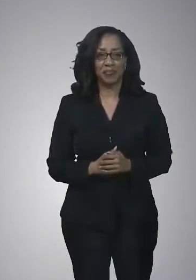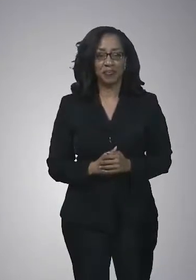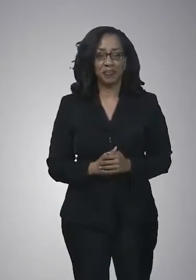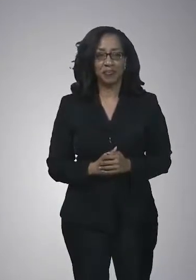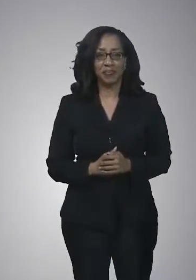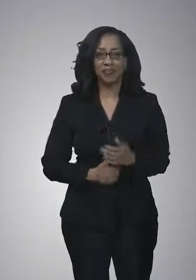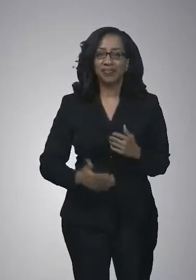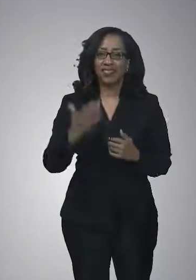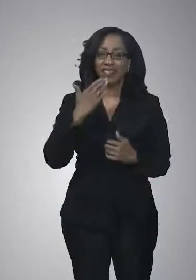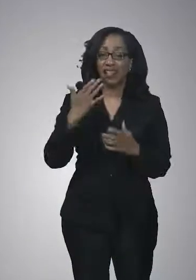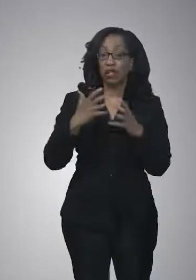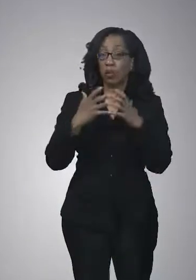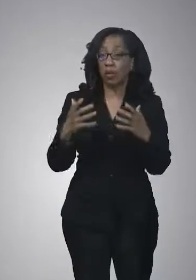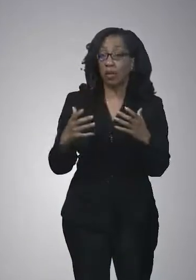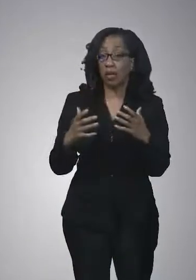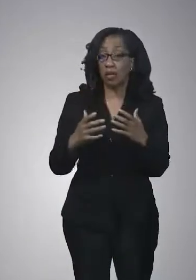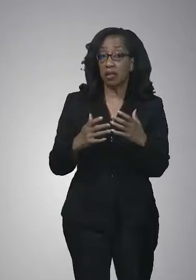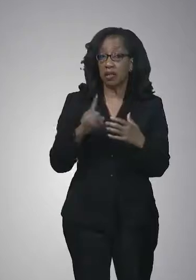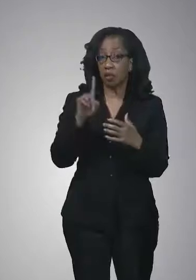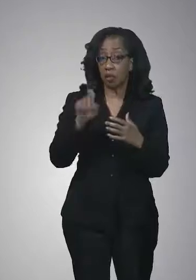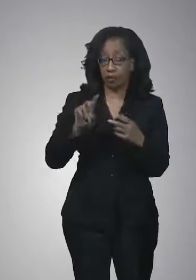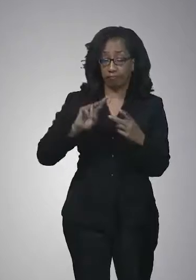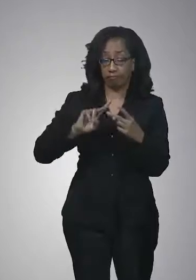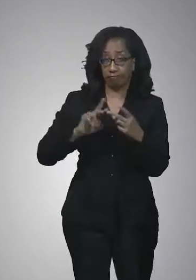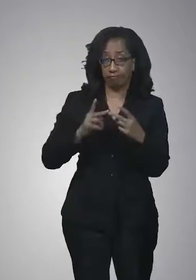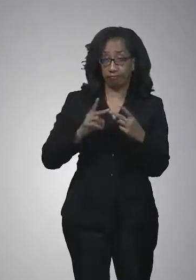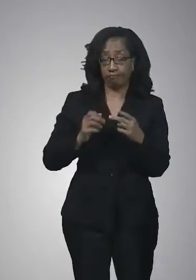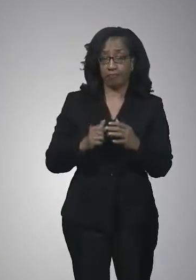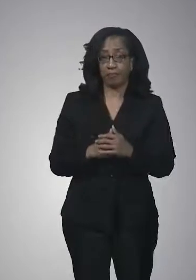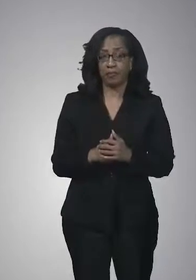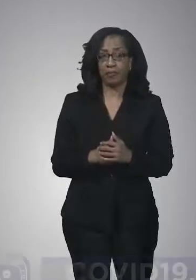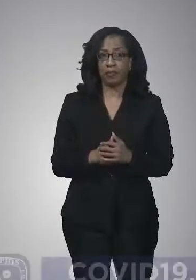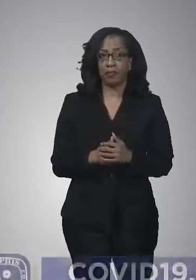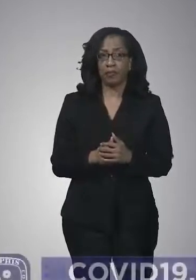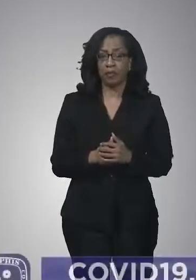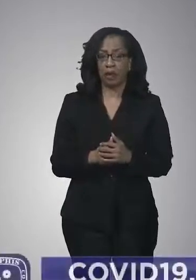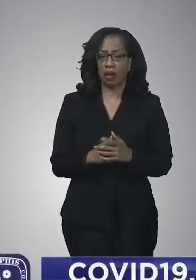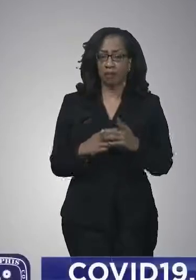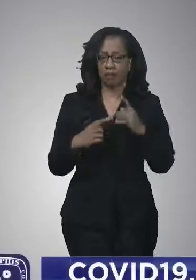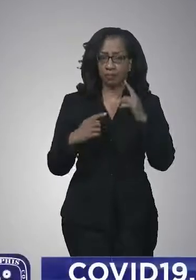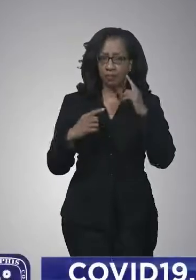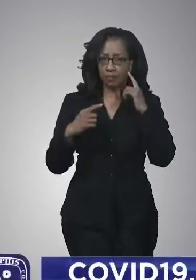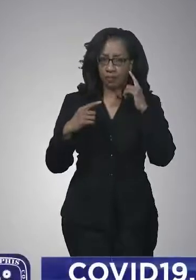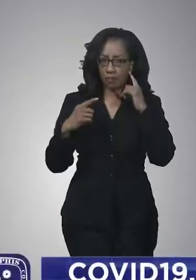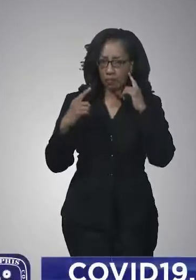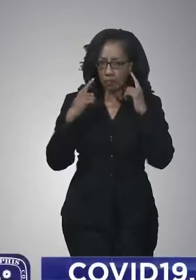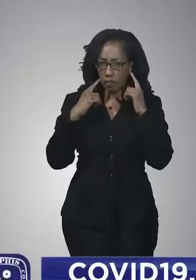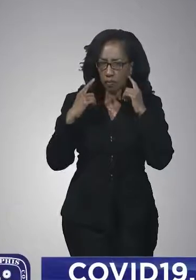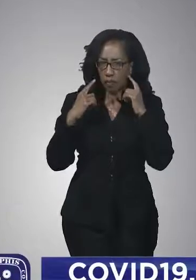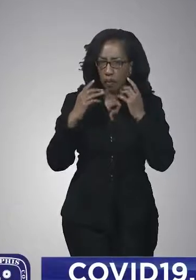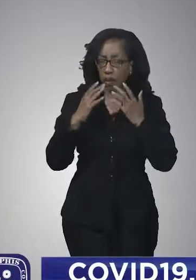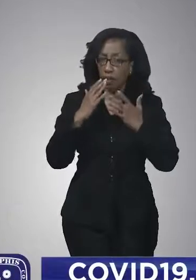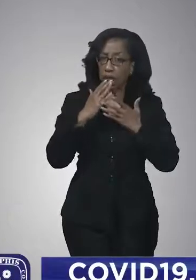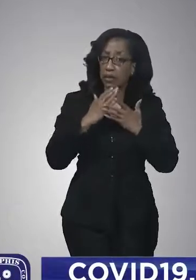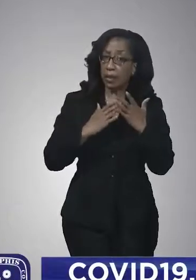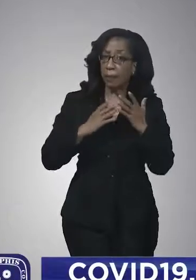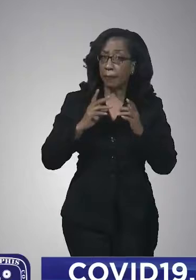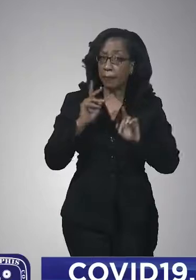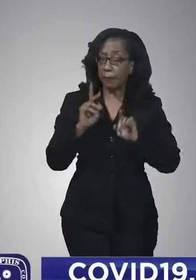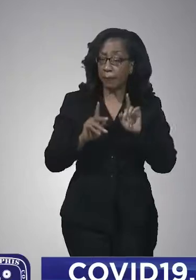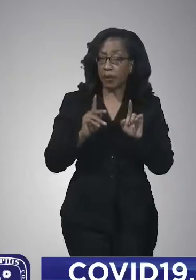Thank you so much. And my second question, I've been told that some people